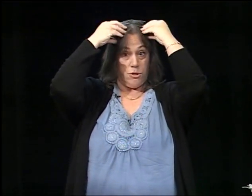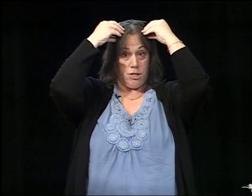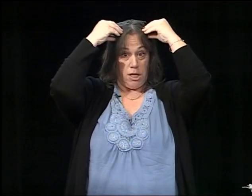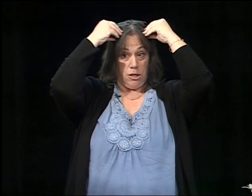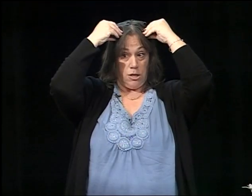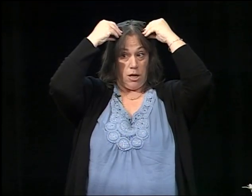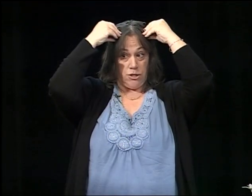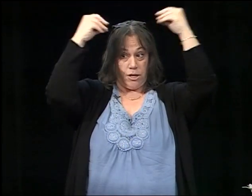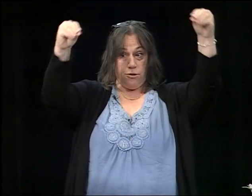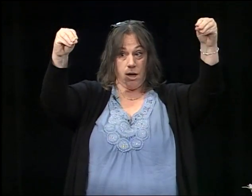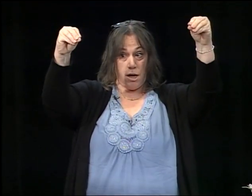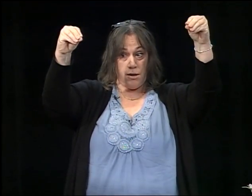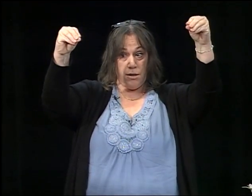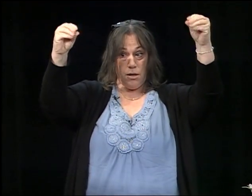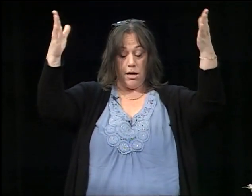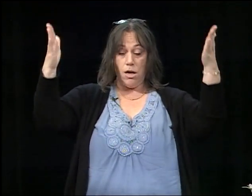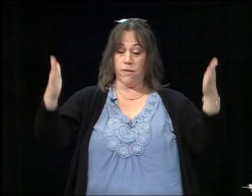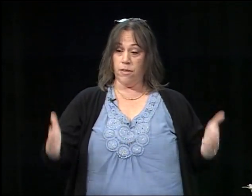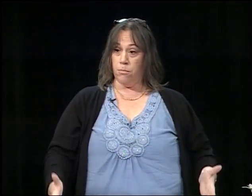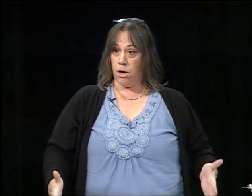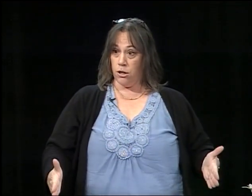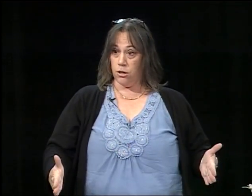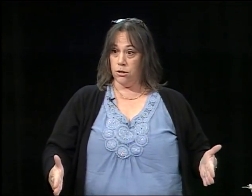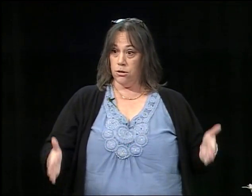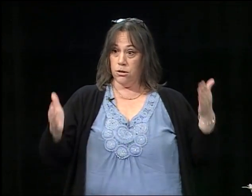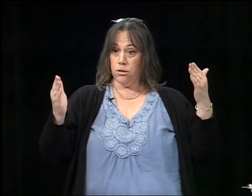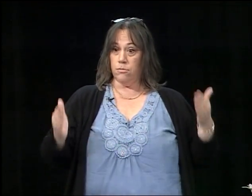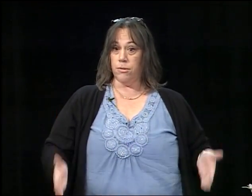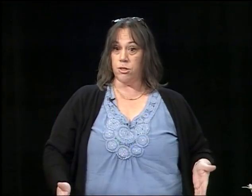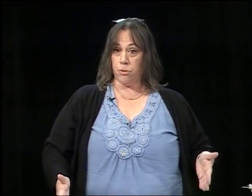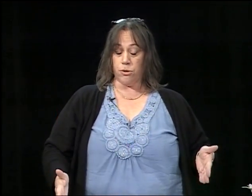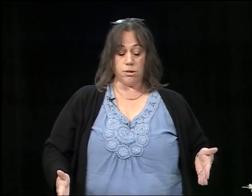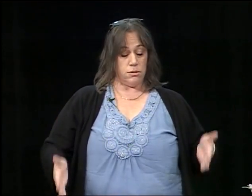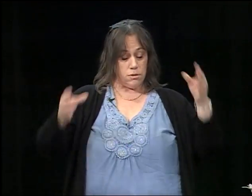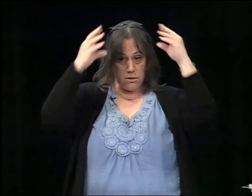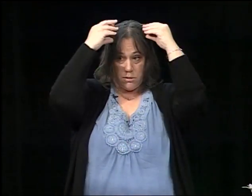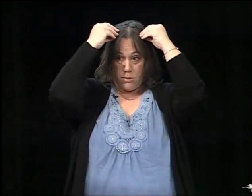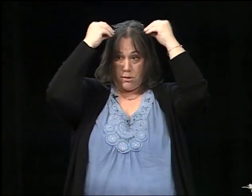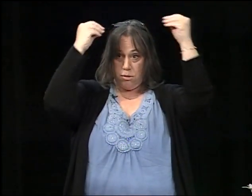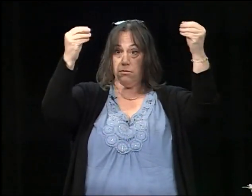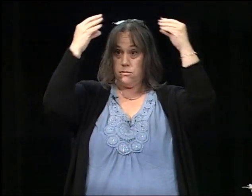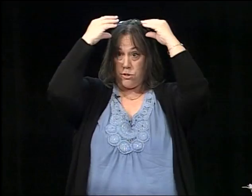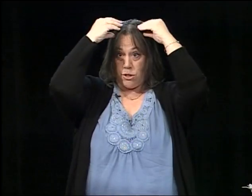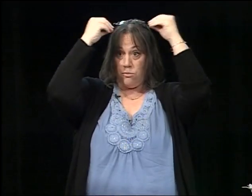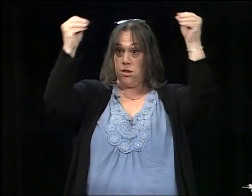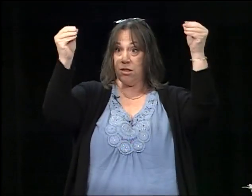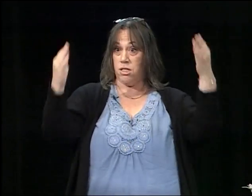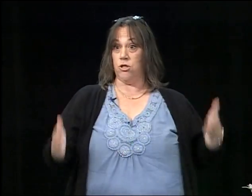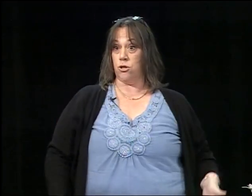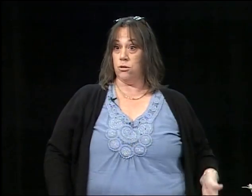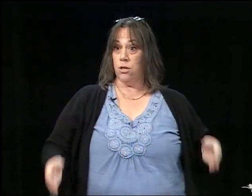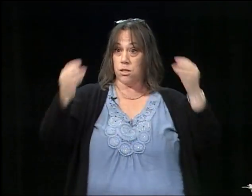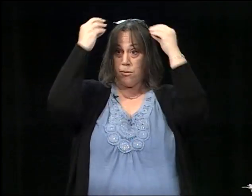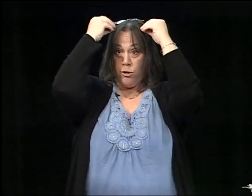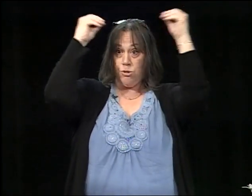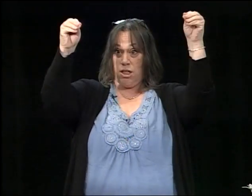taking their knowledge out of their head, and then the marker means person. So is a teacher. Someone who